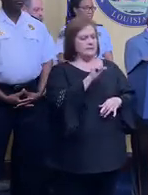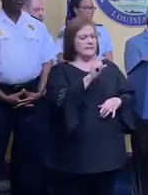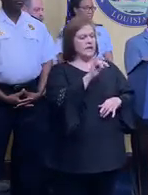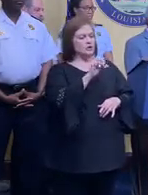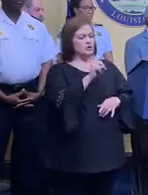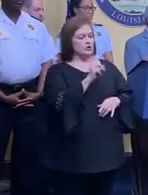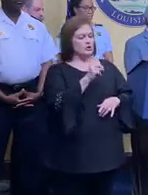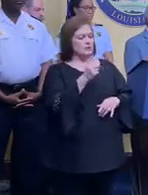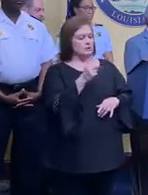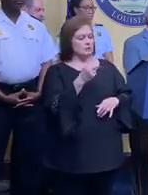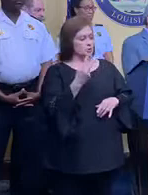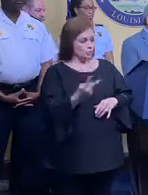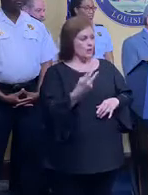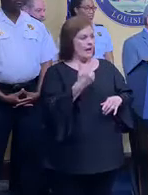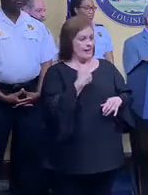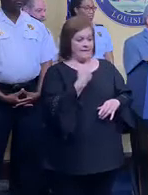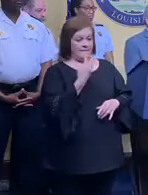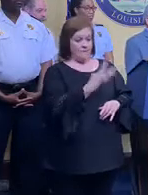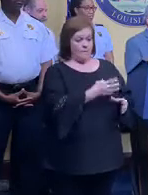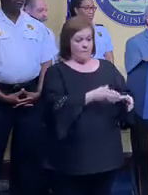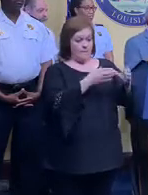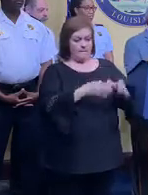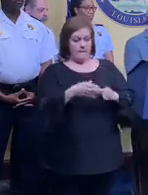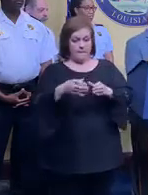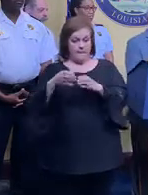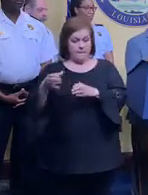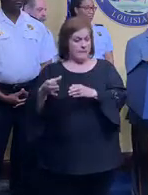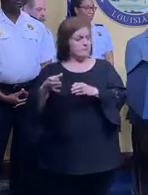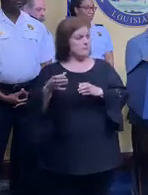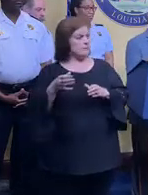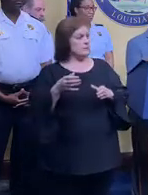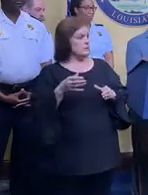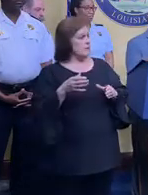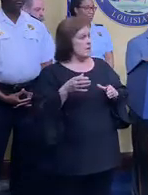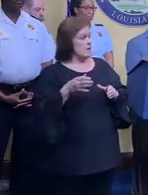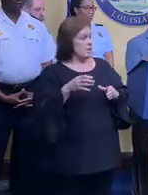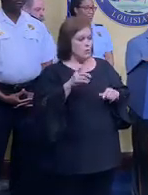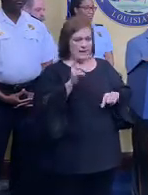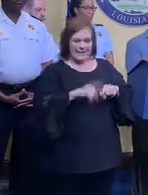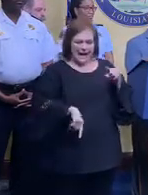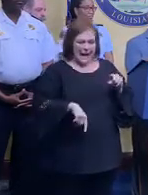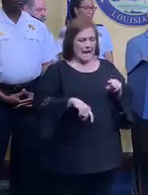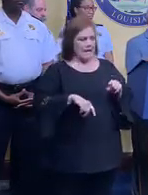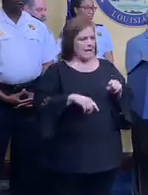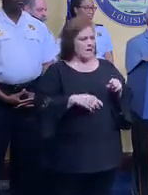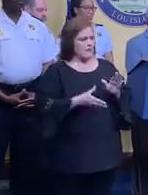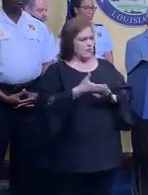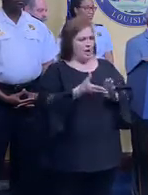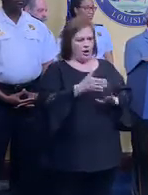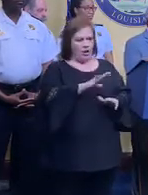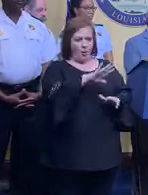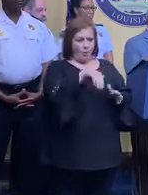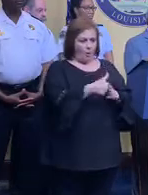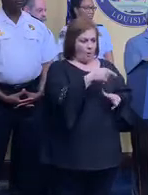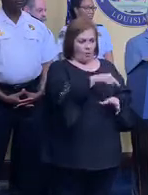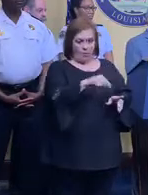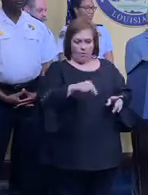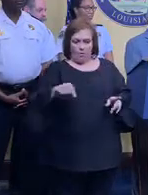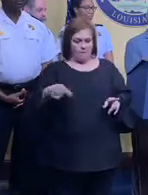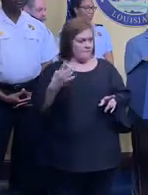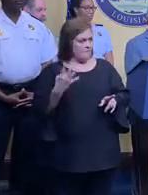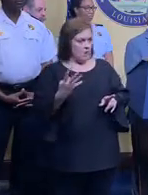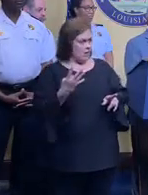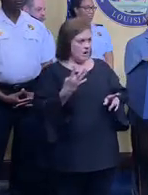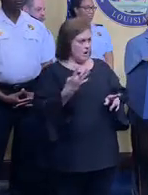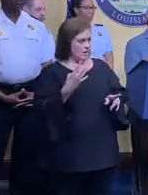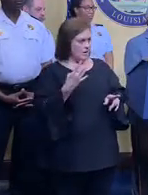has 4 pumps. We would never at any given time run all 4 pumps. We were at optimum capacity as